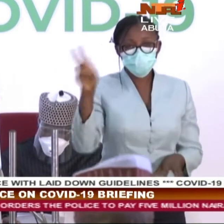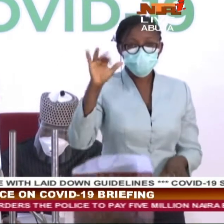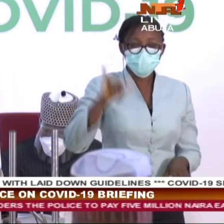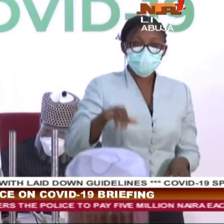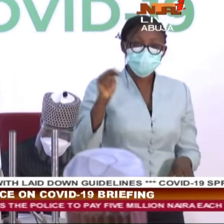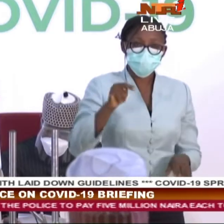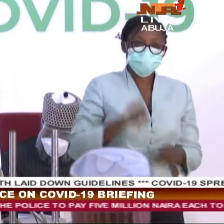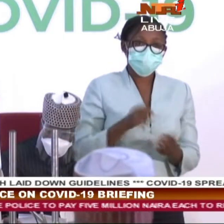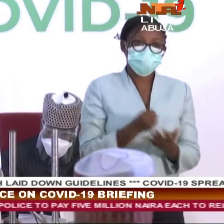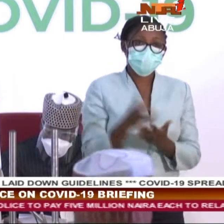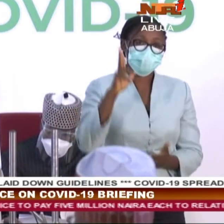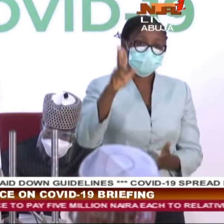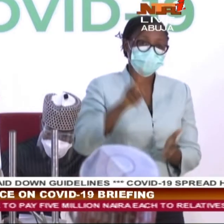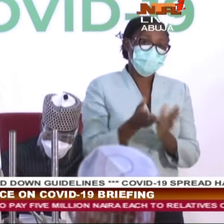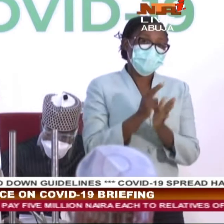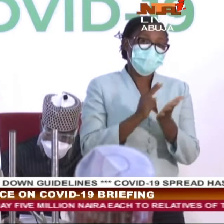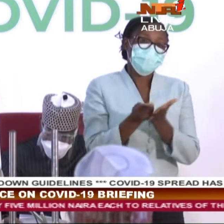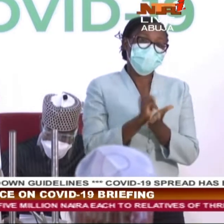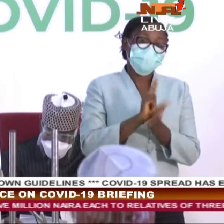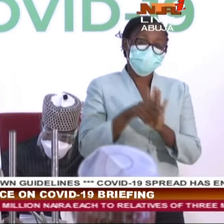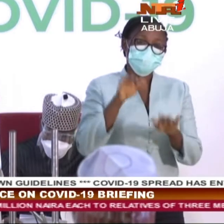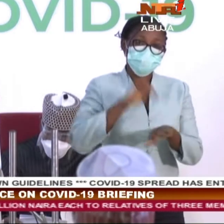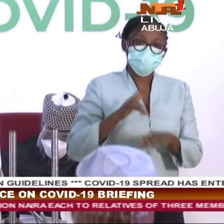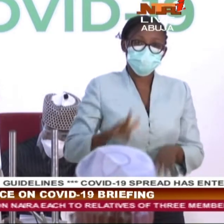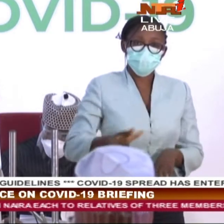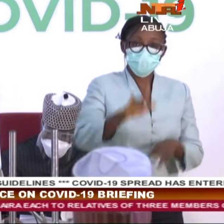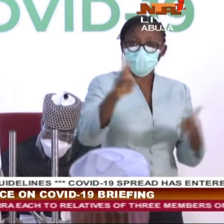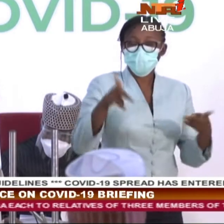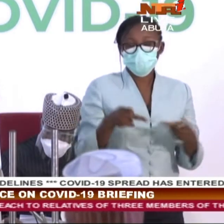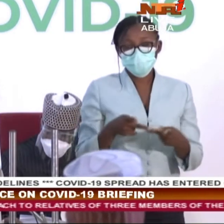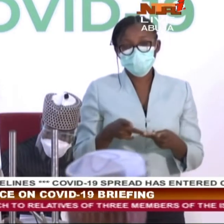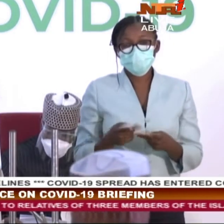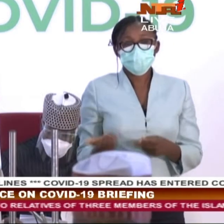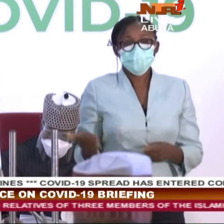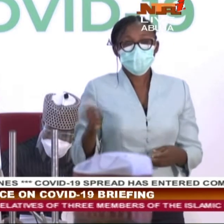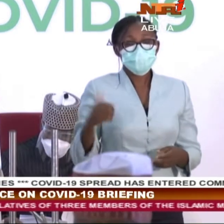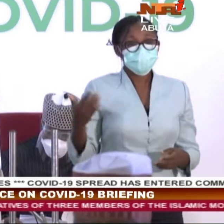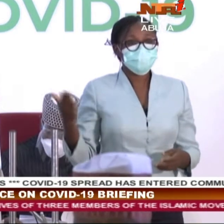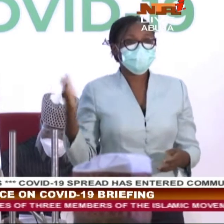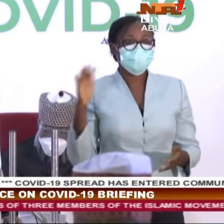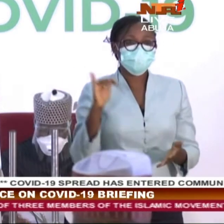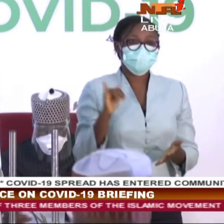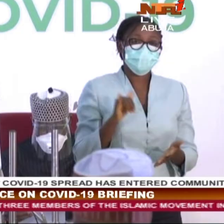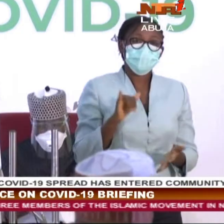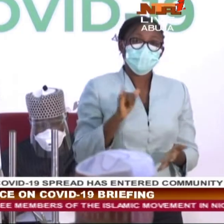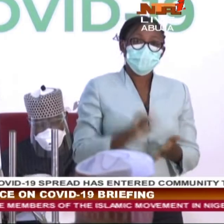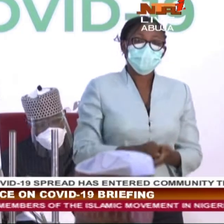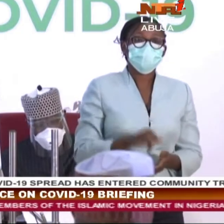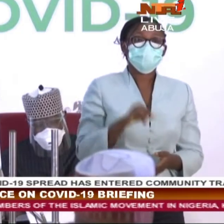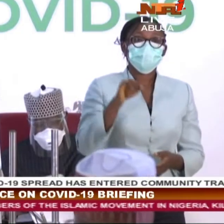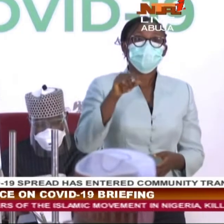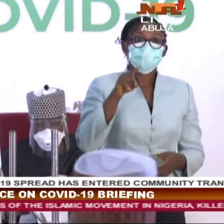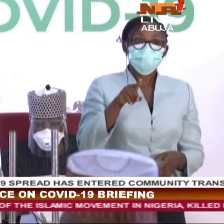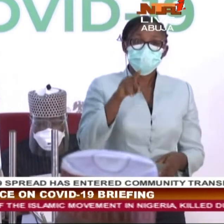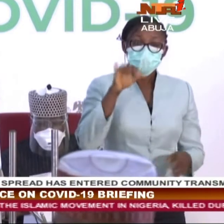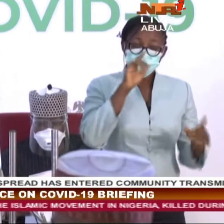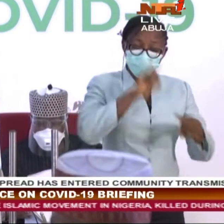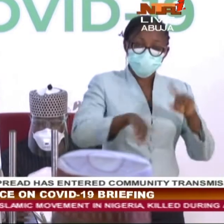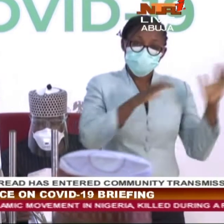at the airport? Well, you could miss your plane. Anything that will not wait for you, it's better you go and wait for it.